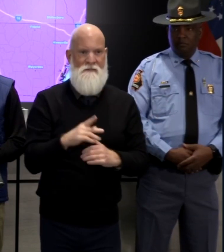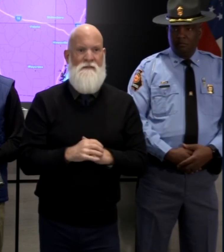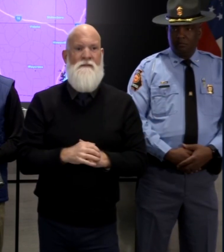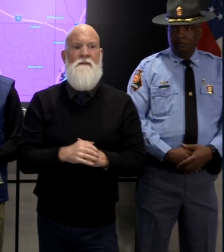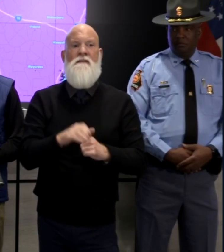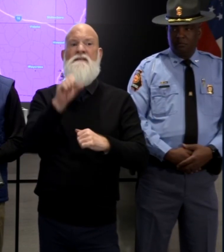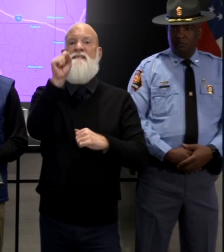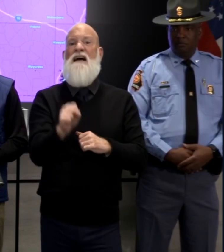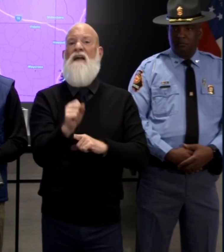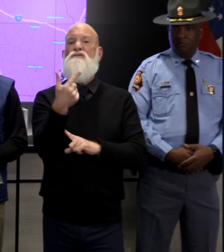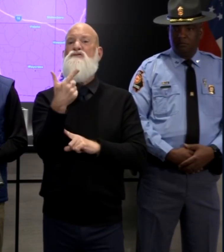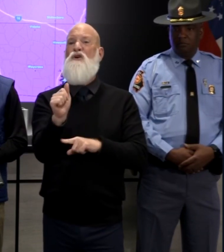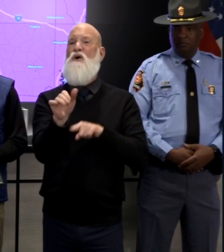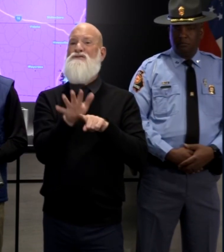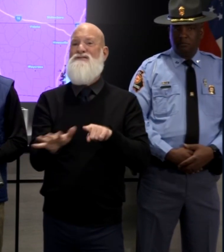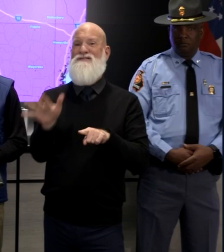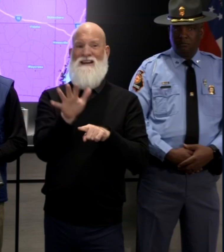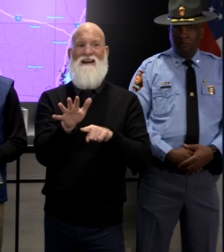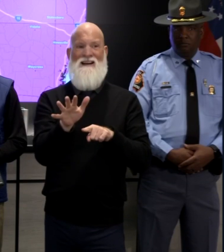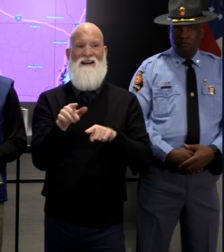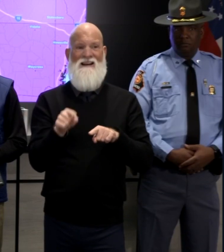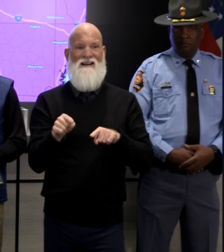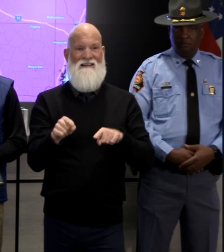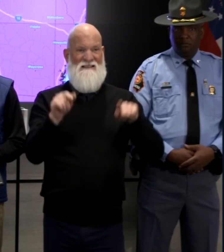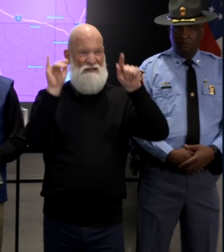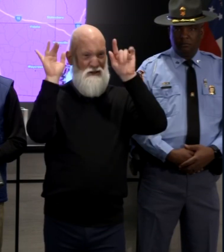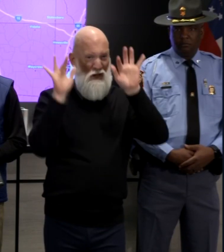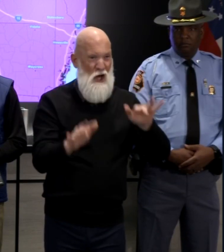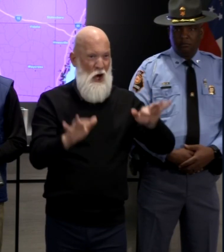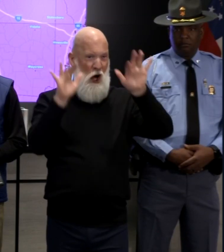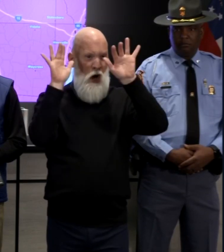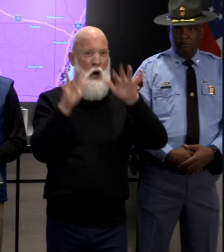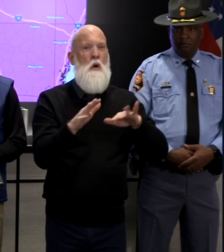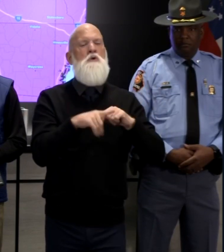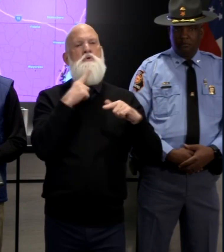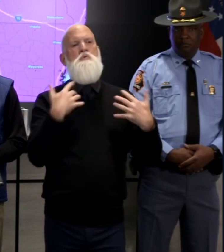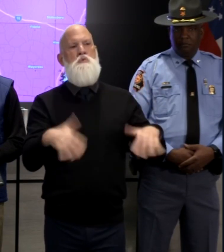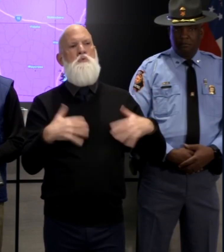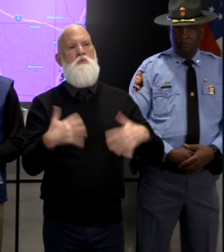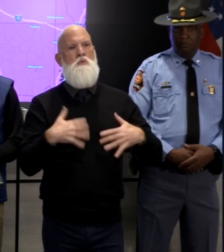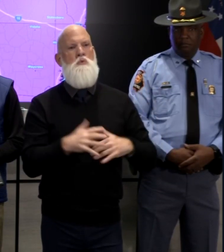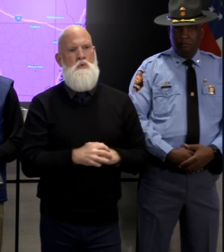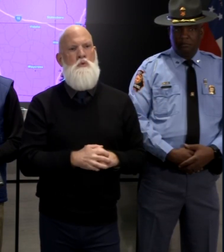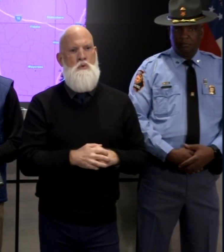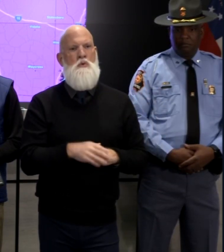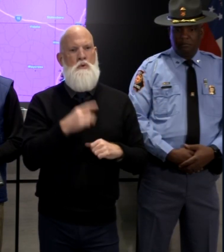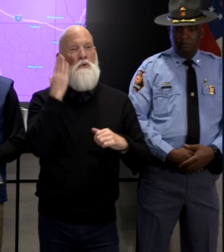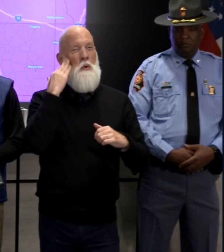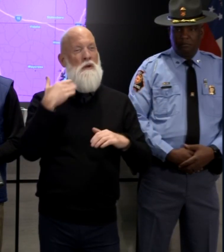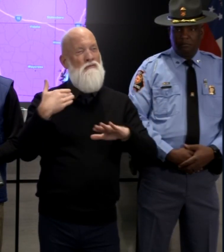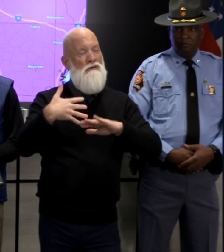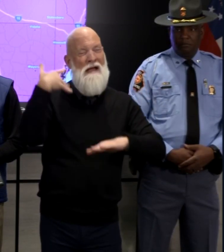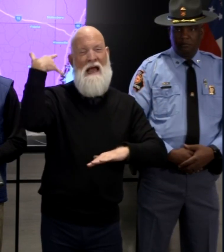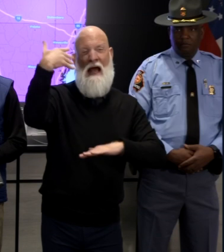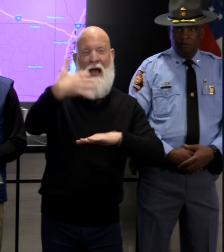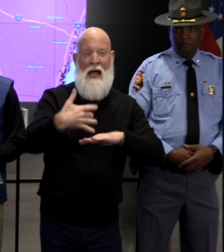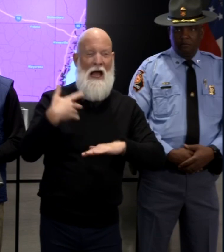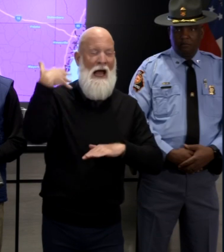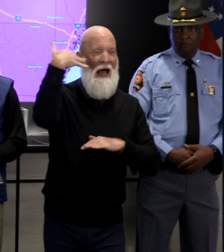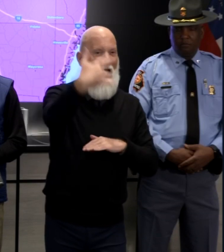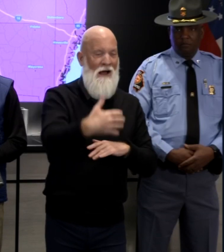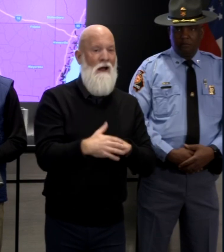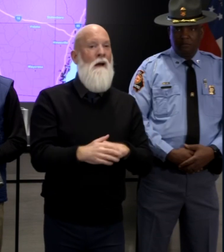to a lot of snow and ice, and so it's different there. The roads are different. There's a lot of dirt roads that have to be treated differently than just snow plows